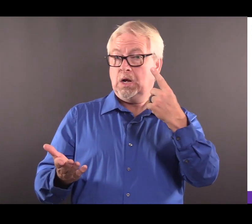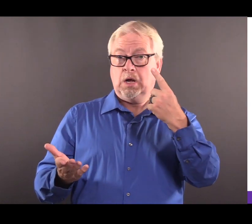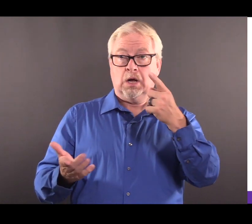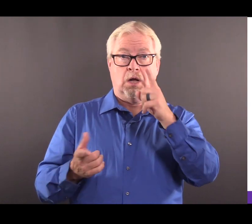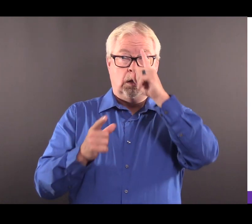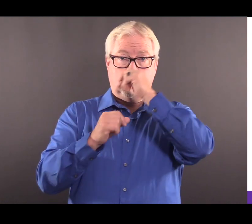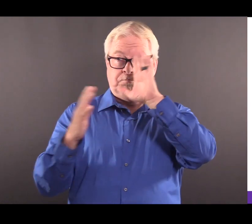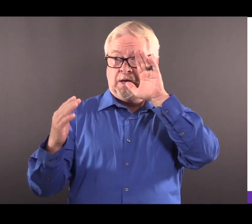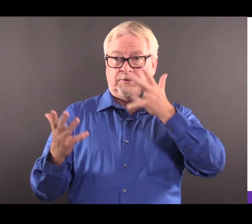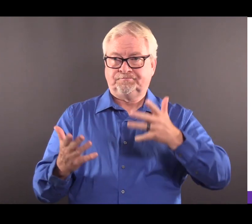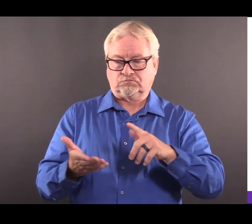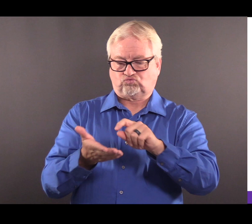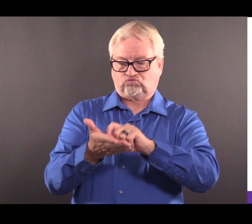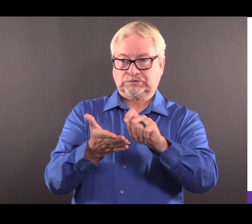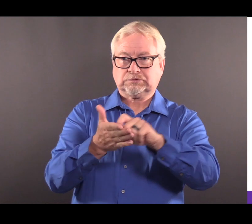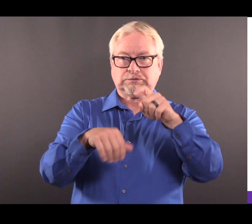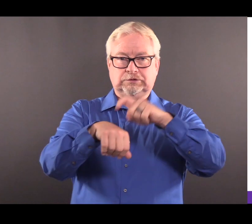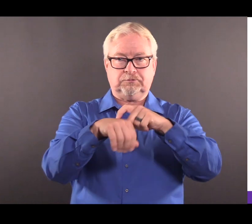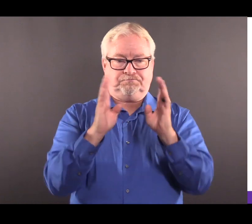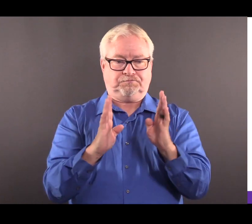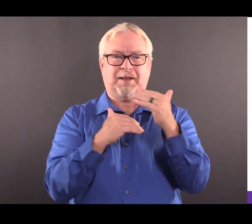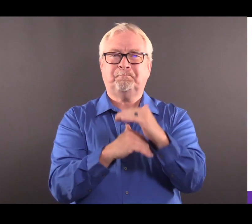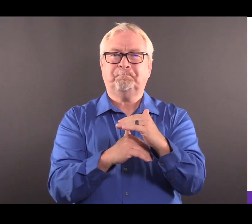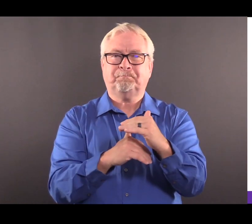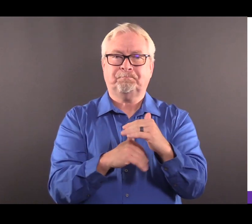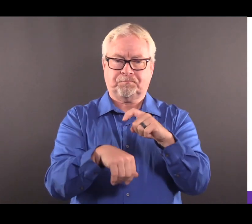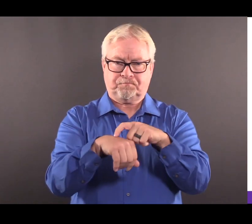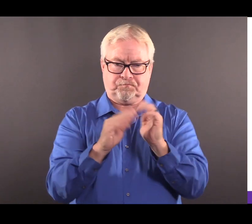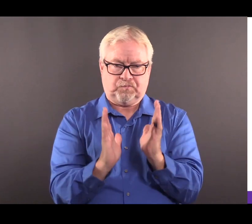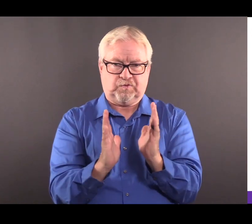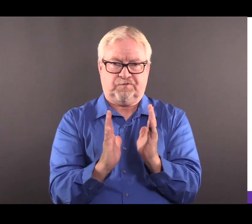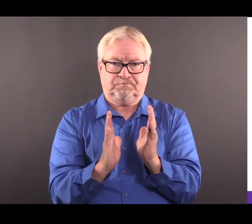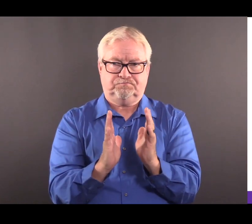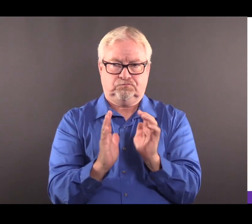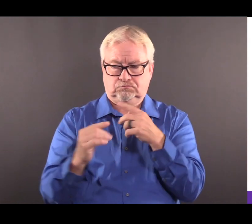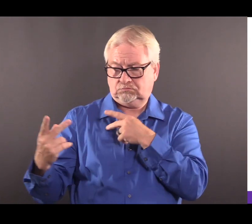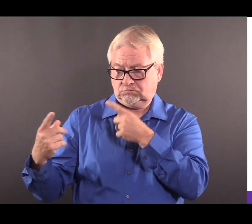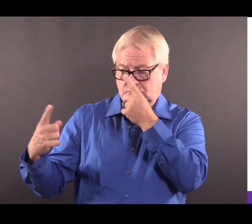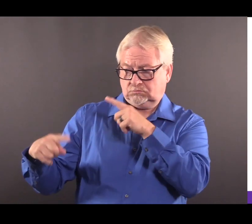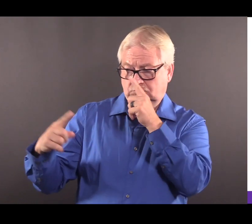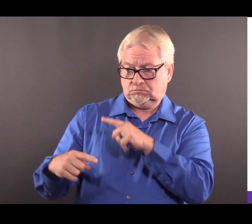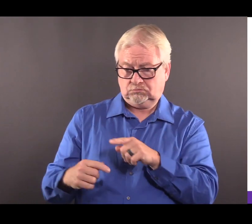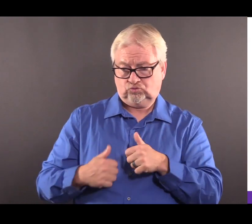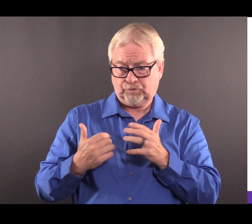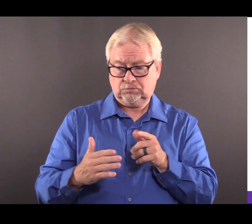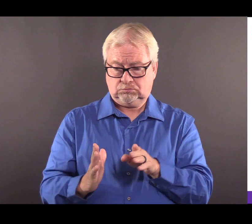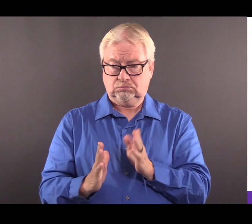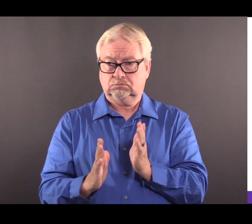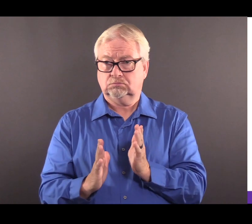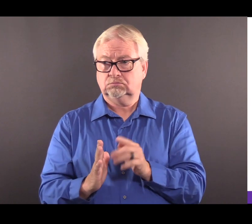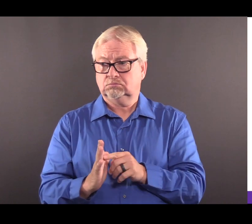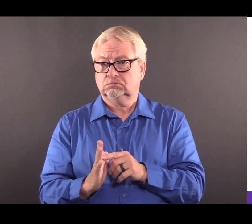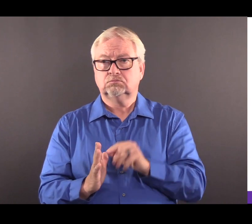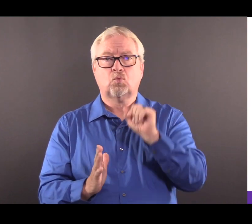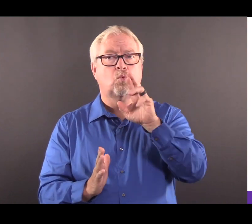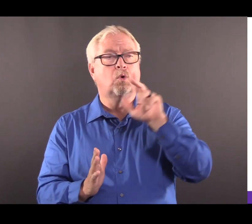The only expectations are the written, time-limited, specific consent of the survivor,